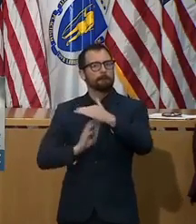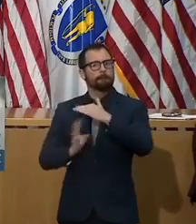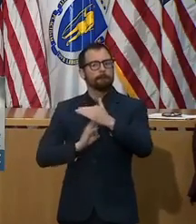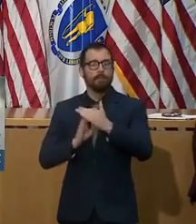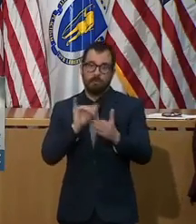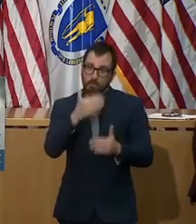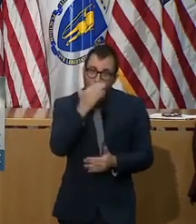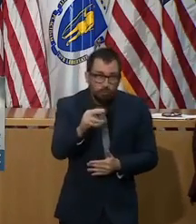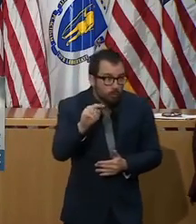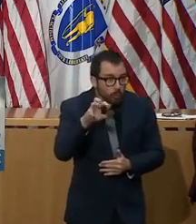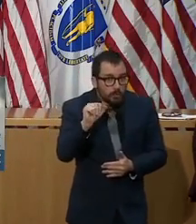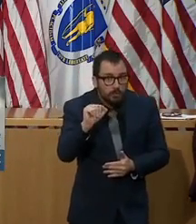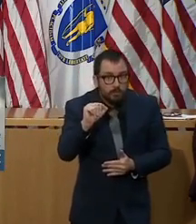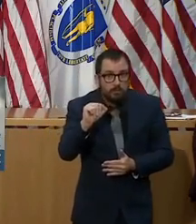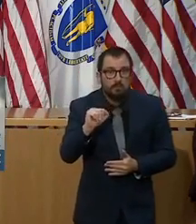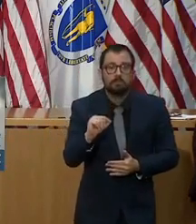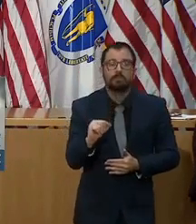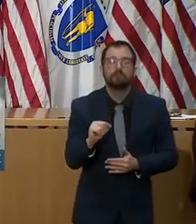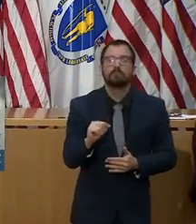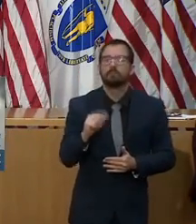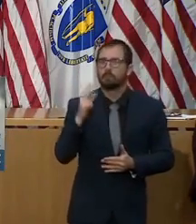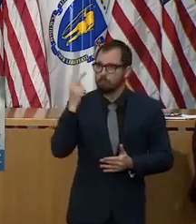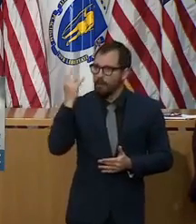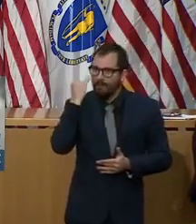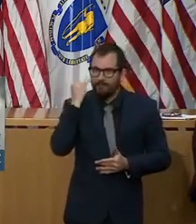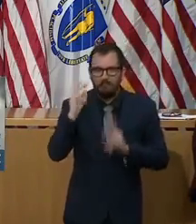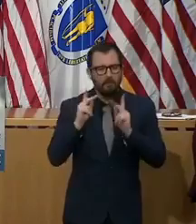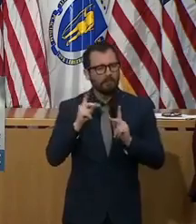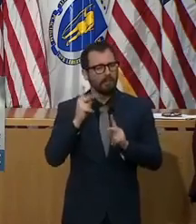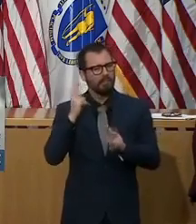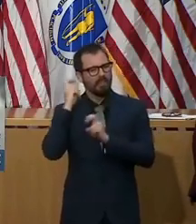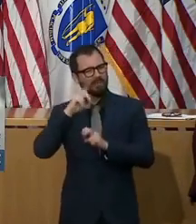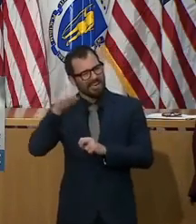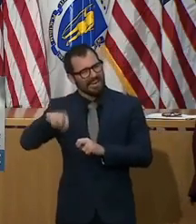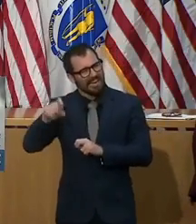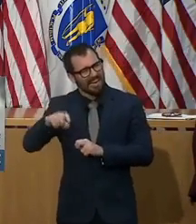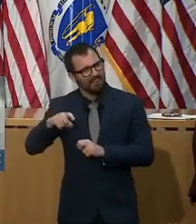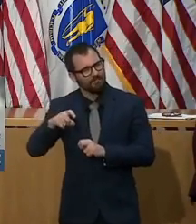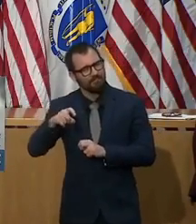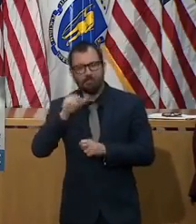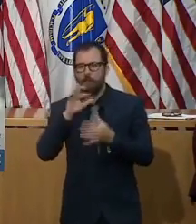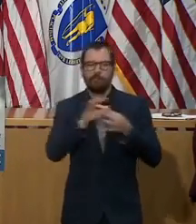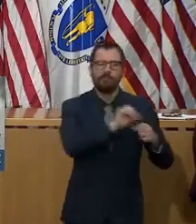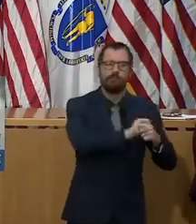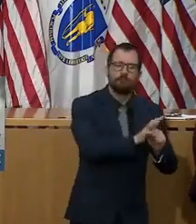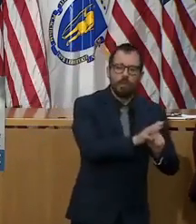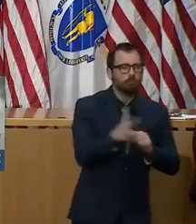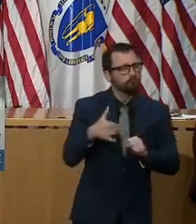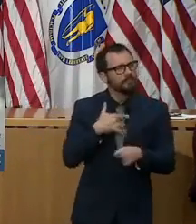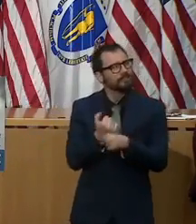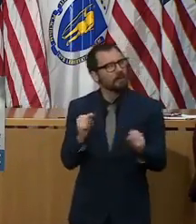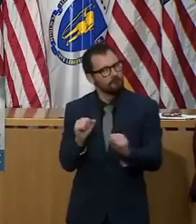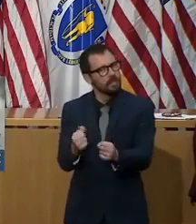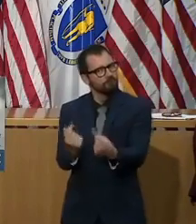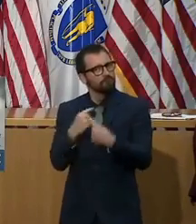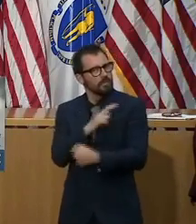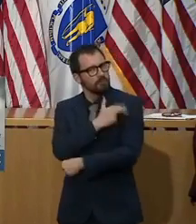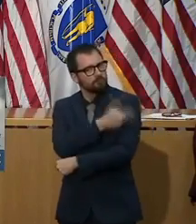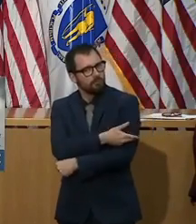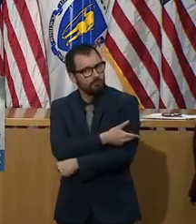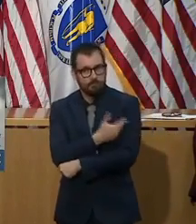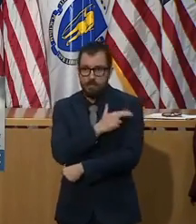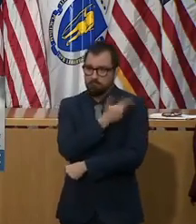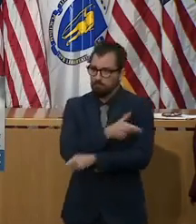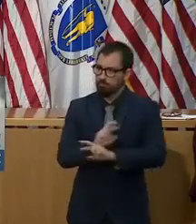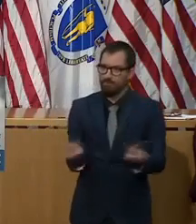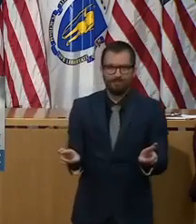care should feel safe and go see their doctors. At the same time, it's also